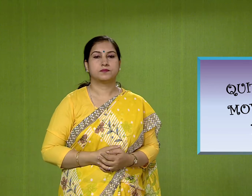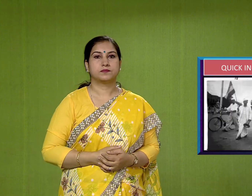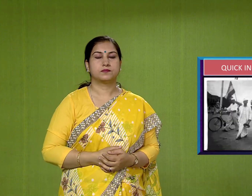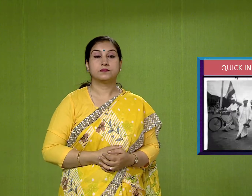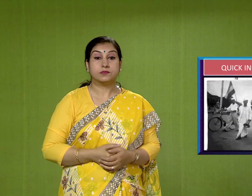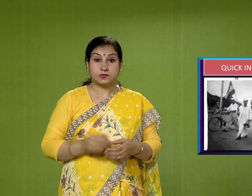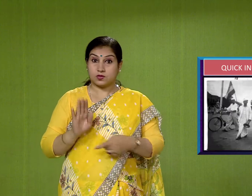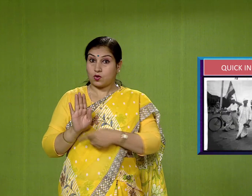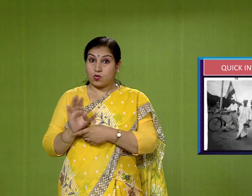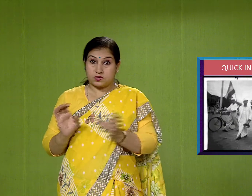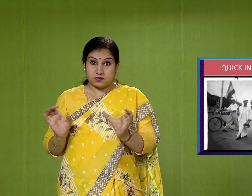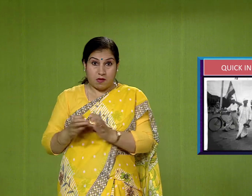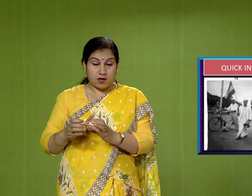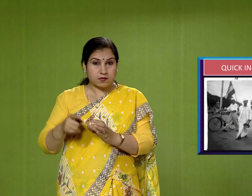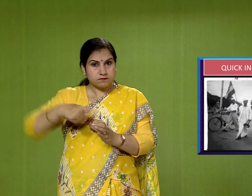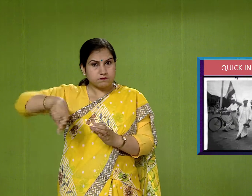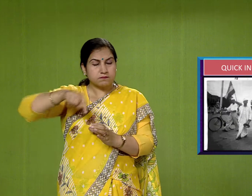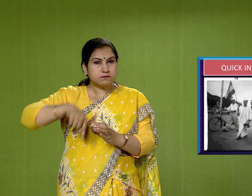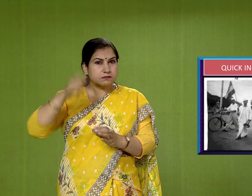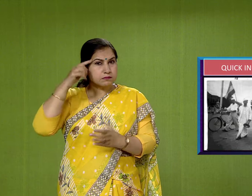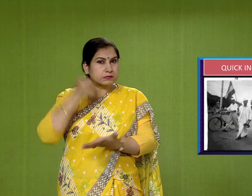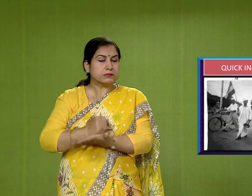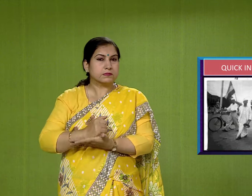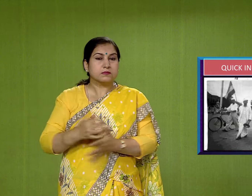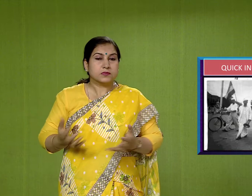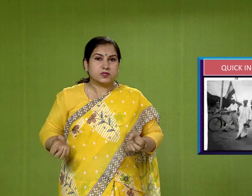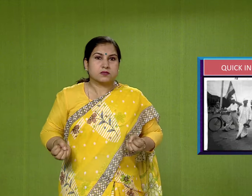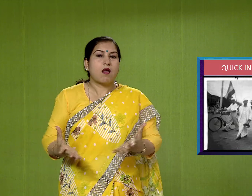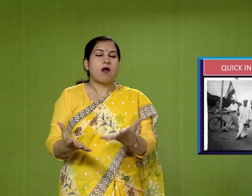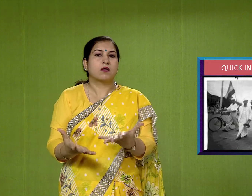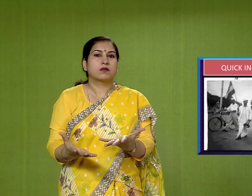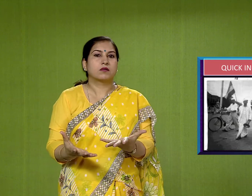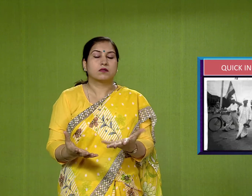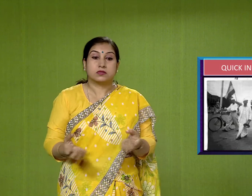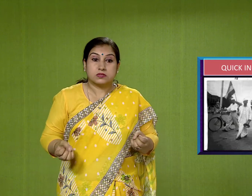The Congress Party decided to start a non-violent movement